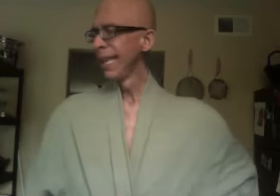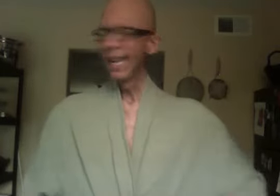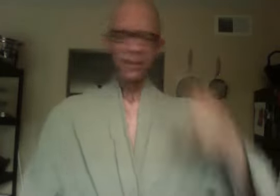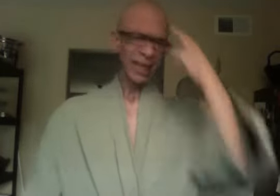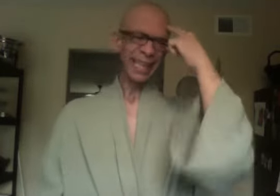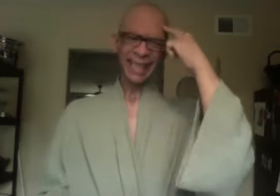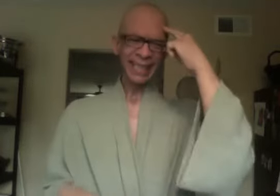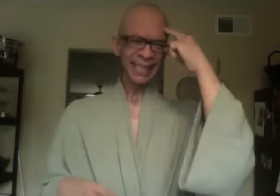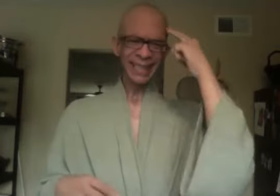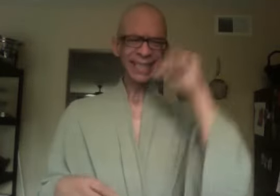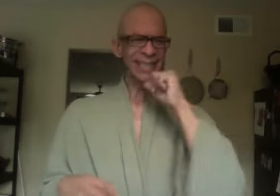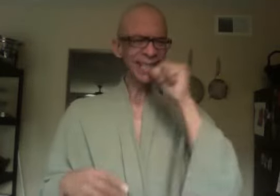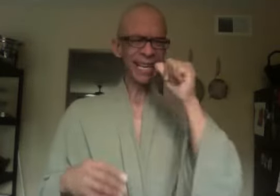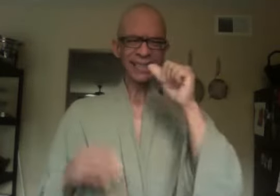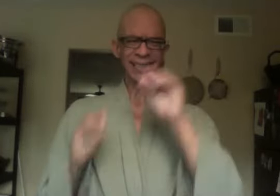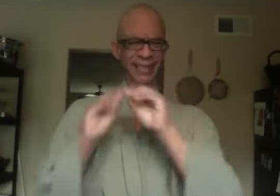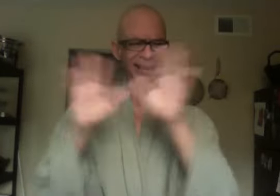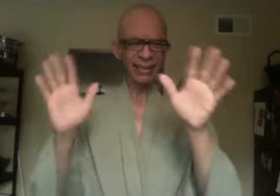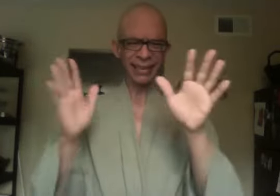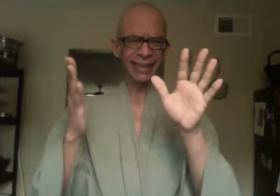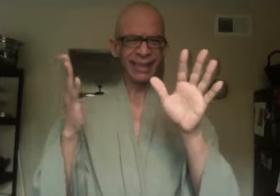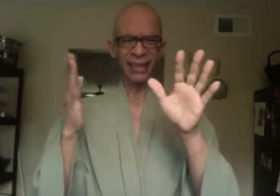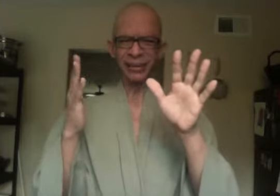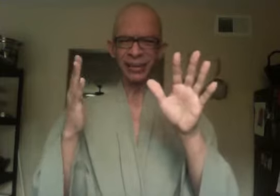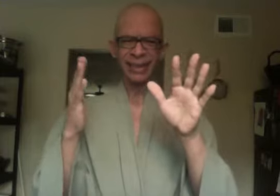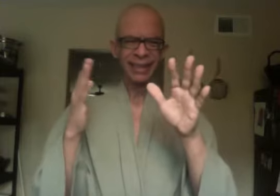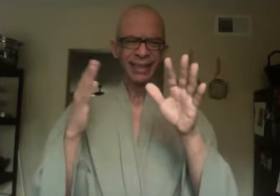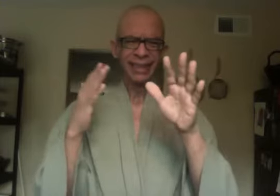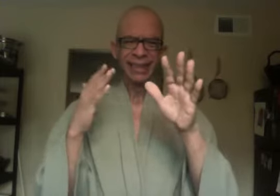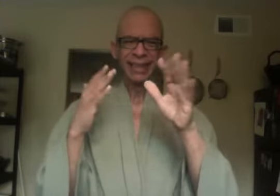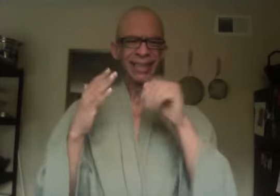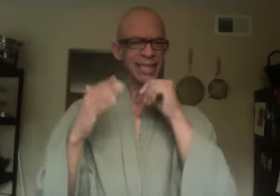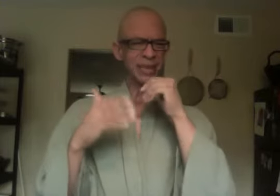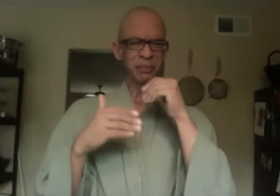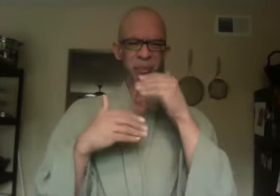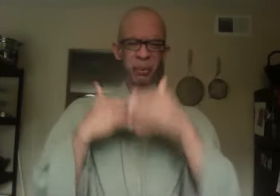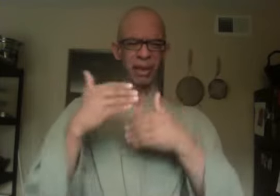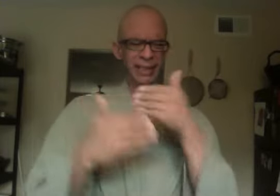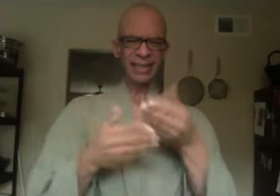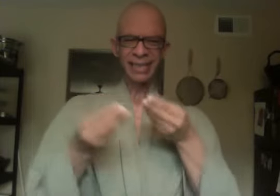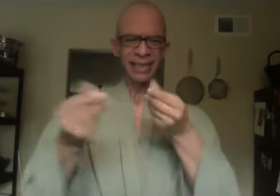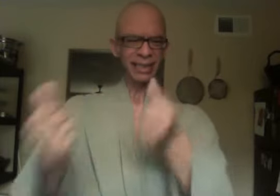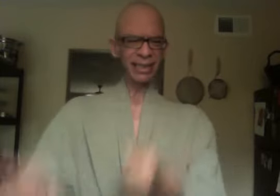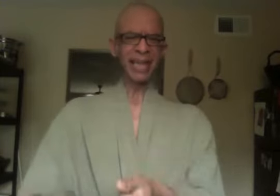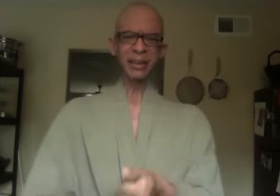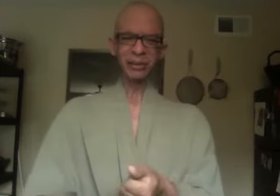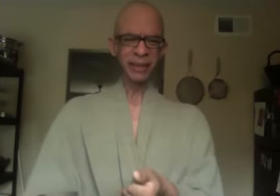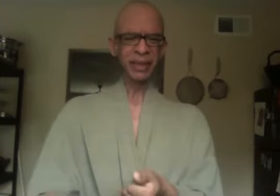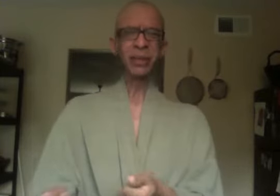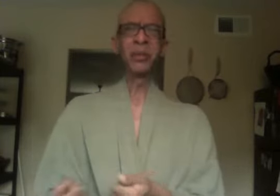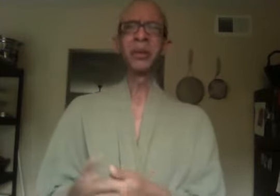And my thinking is not clear. It's, it doesn't process like it normally